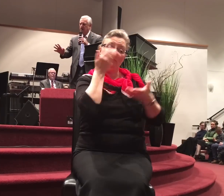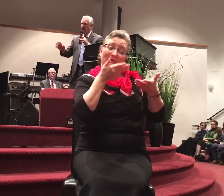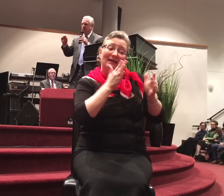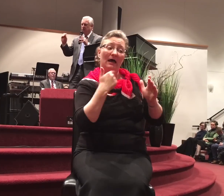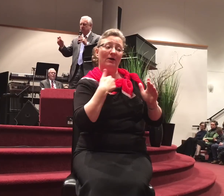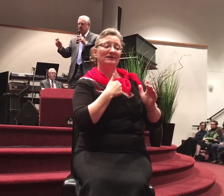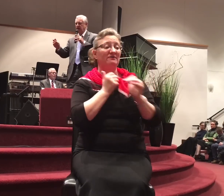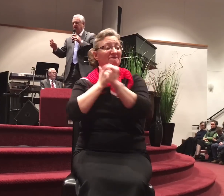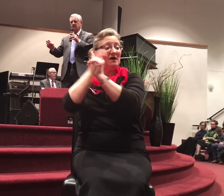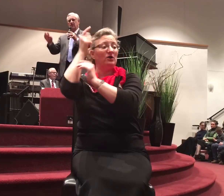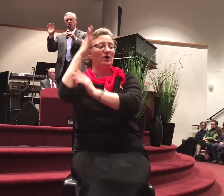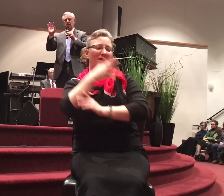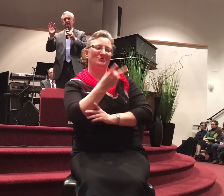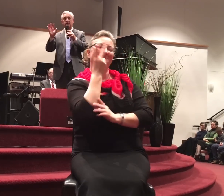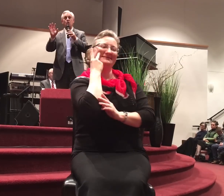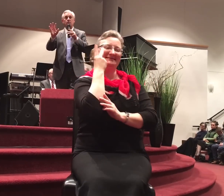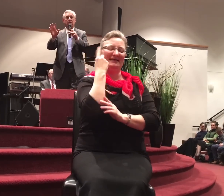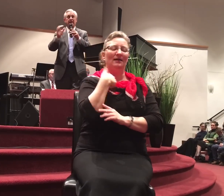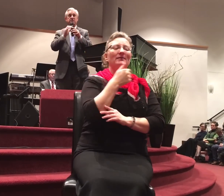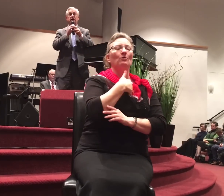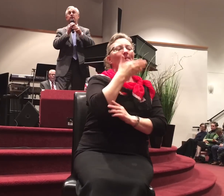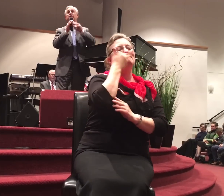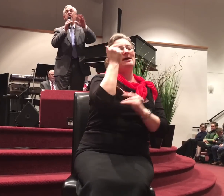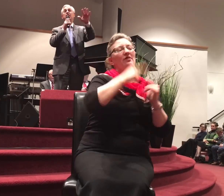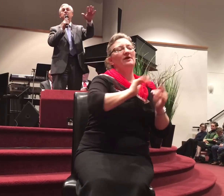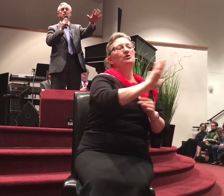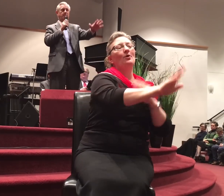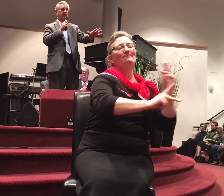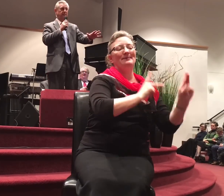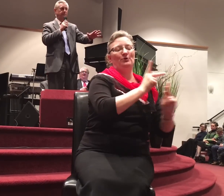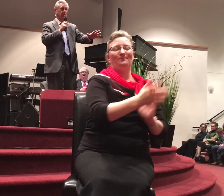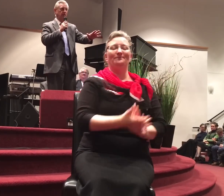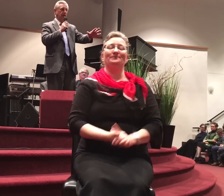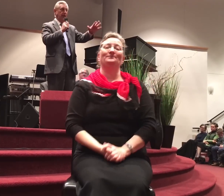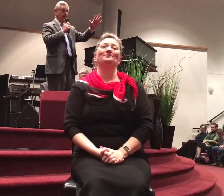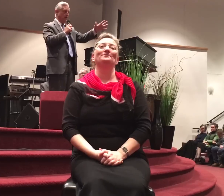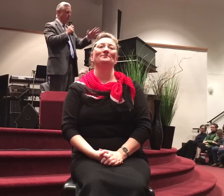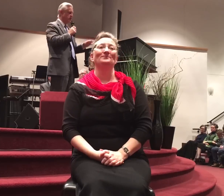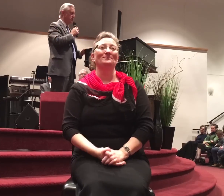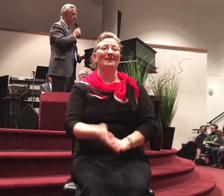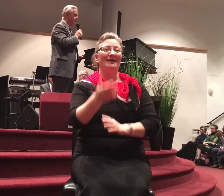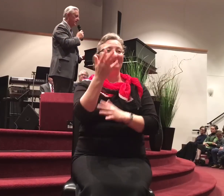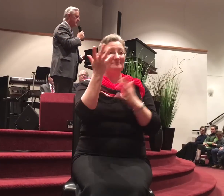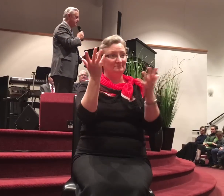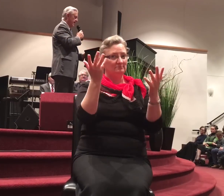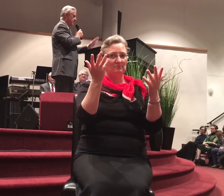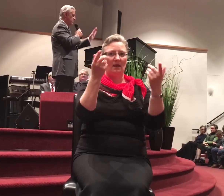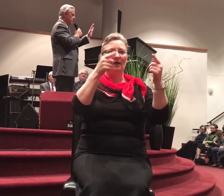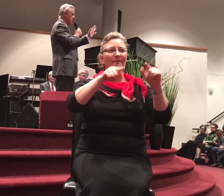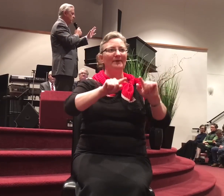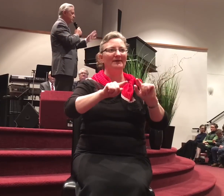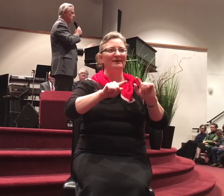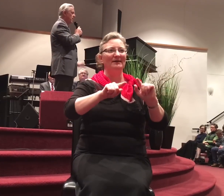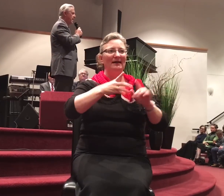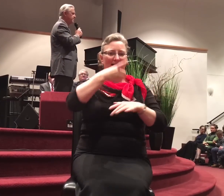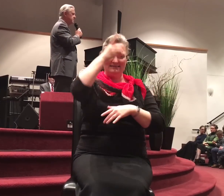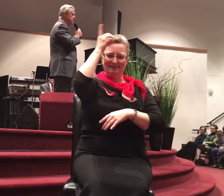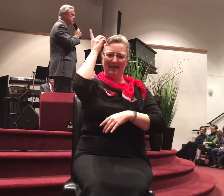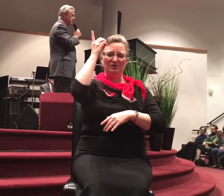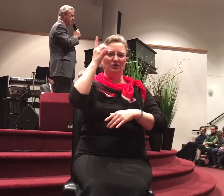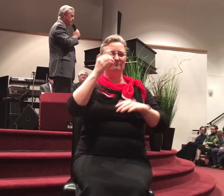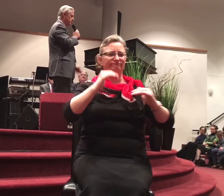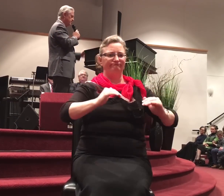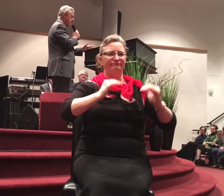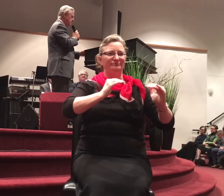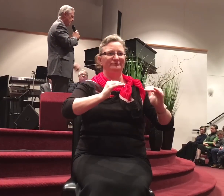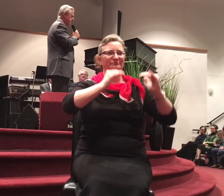follow our God, you'll see that we're even more blessed than if we follow your plan. And it was so. Daniel rose to a high